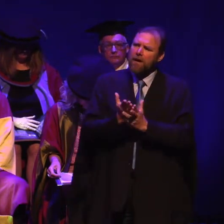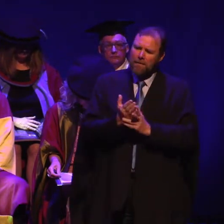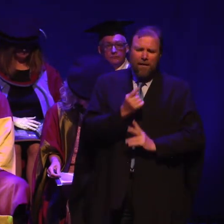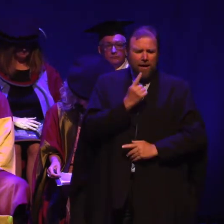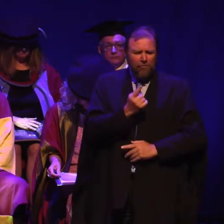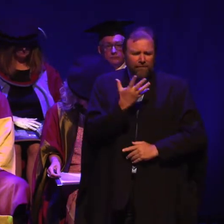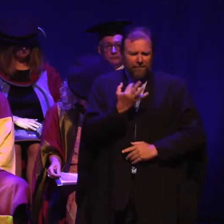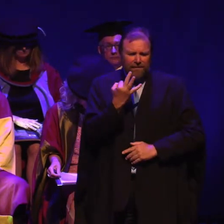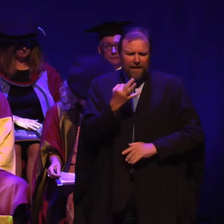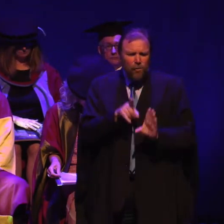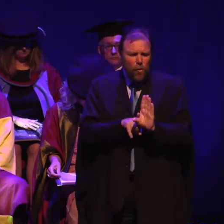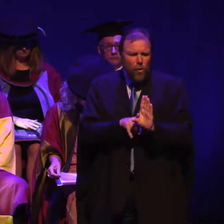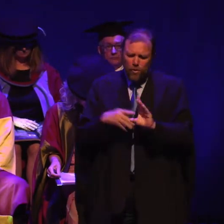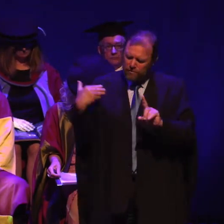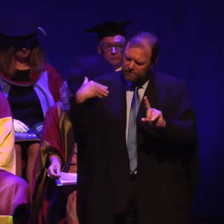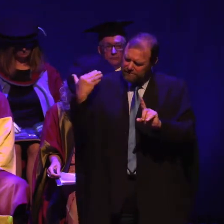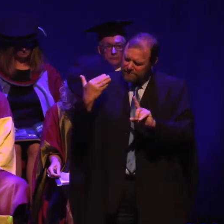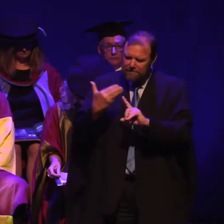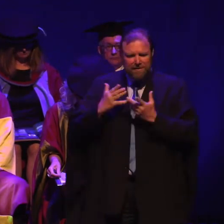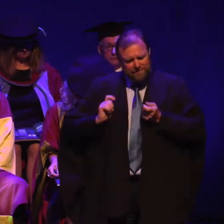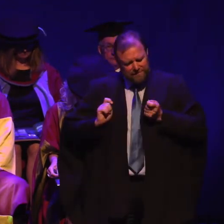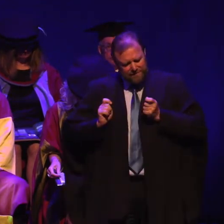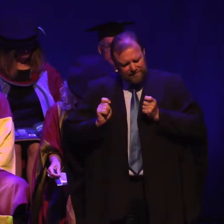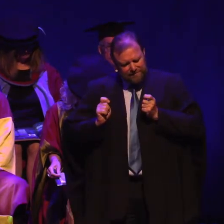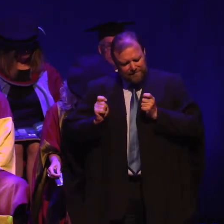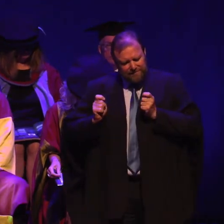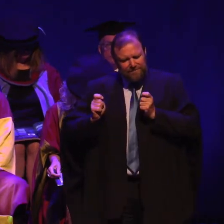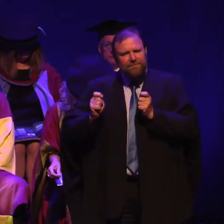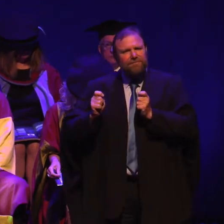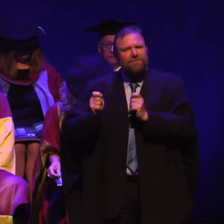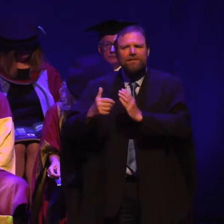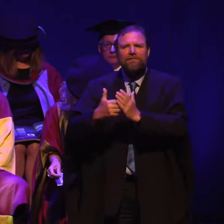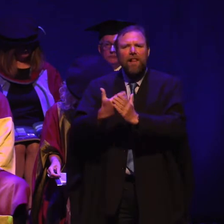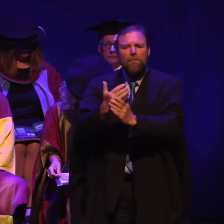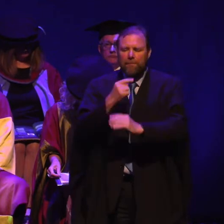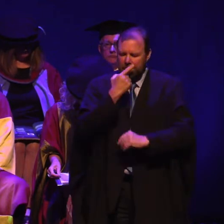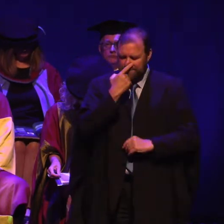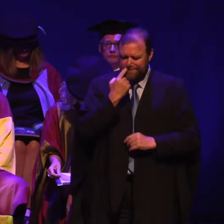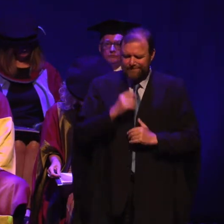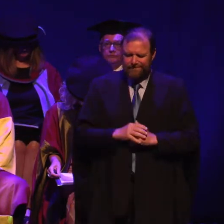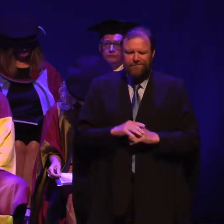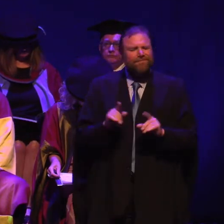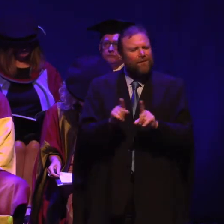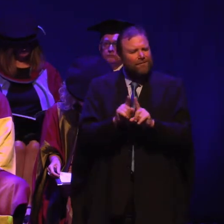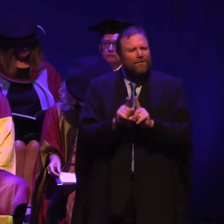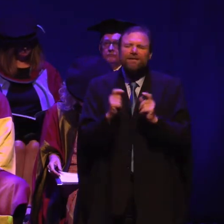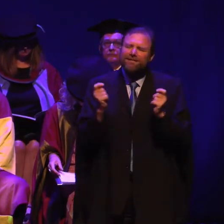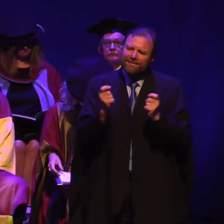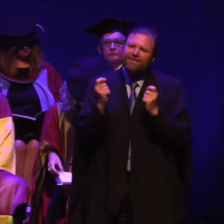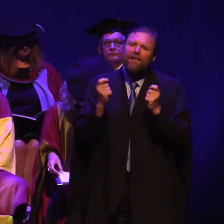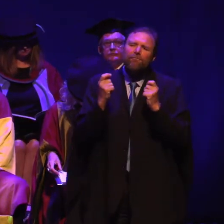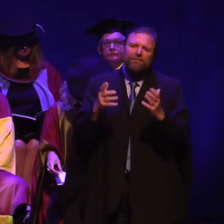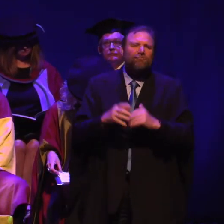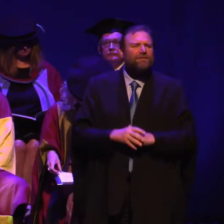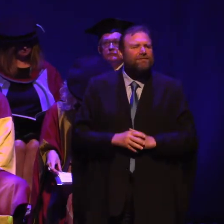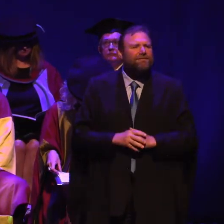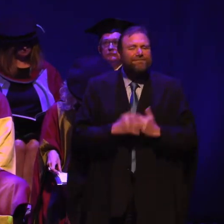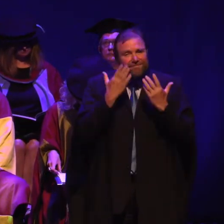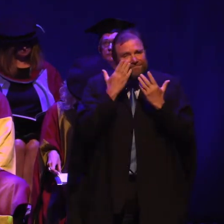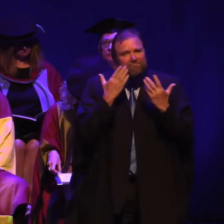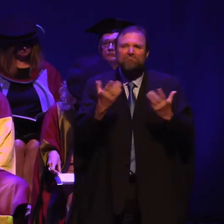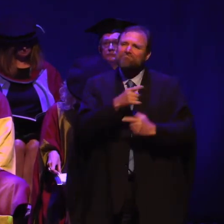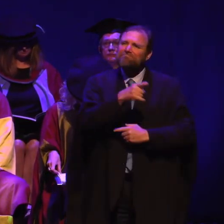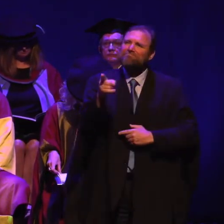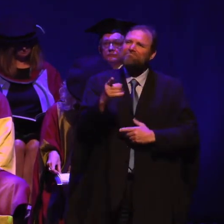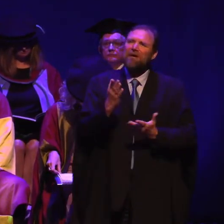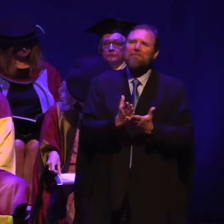158-year history. It's also a celebratory occasion, and I encourage you to show your appreciation